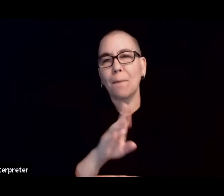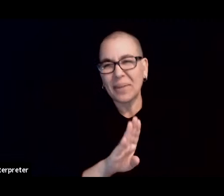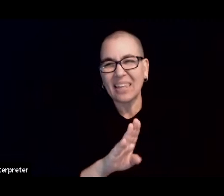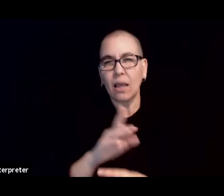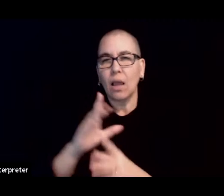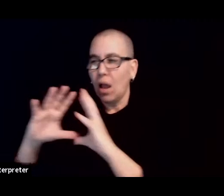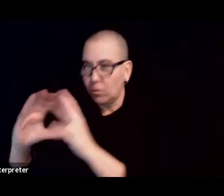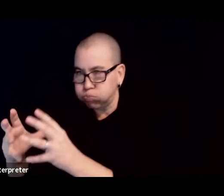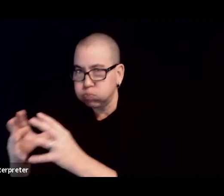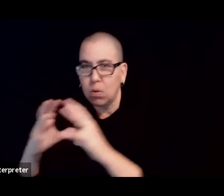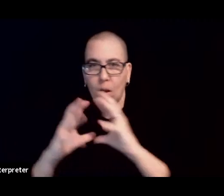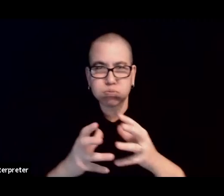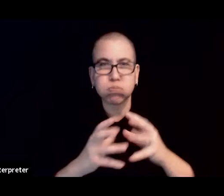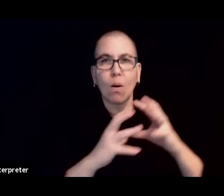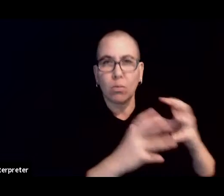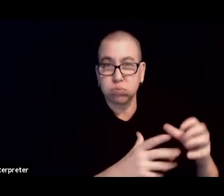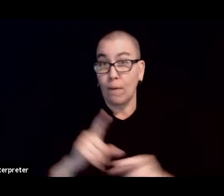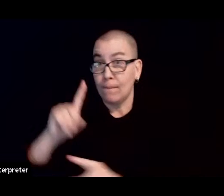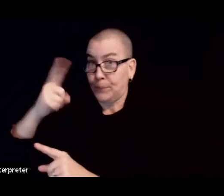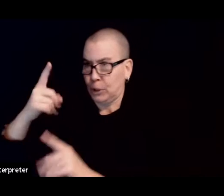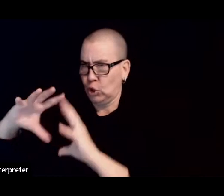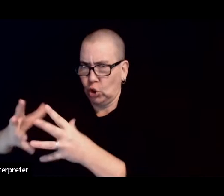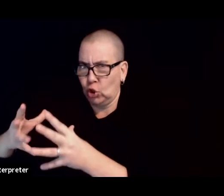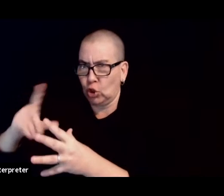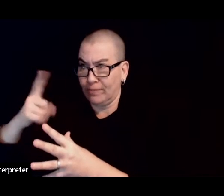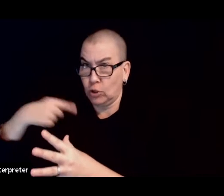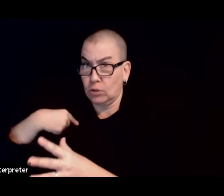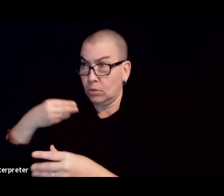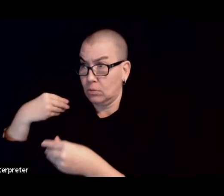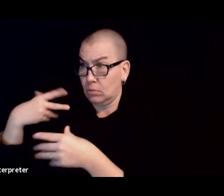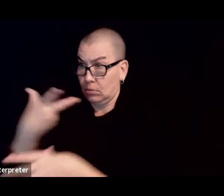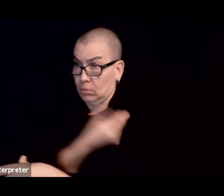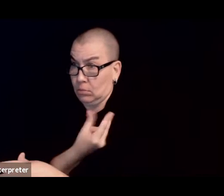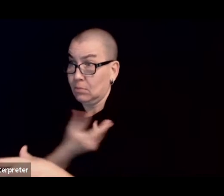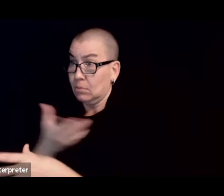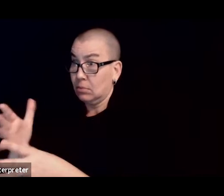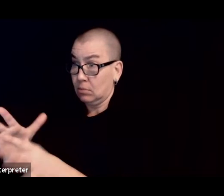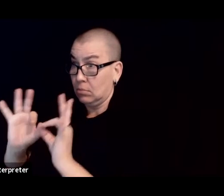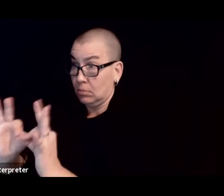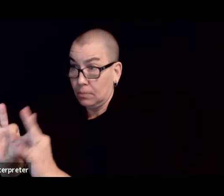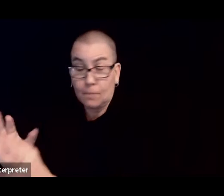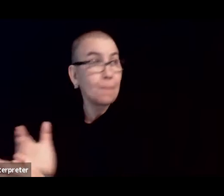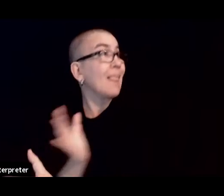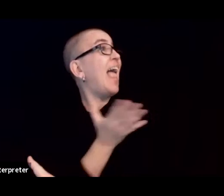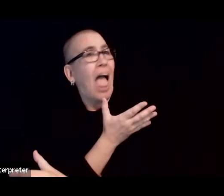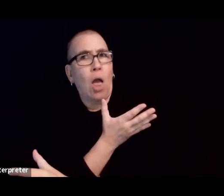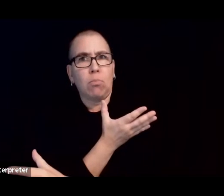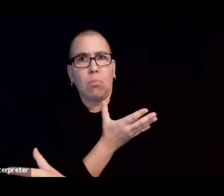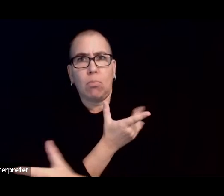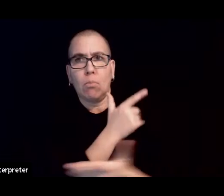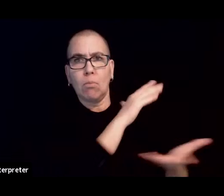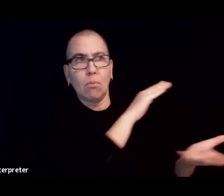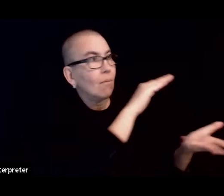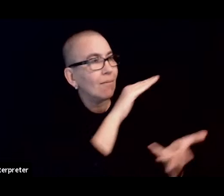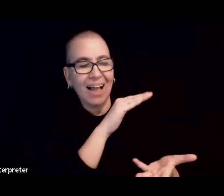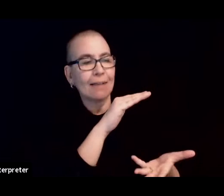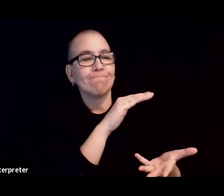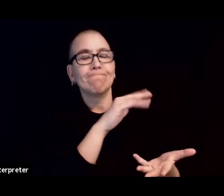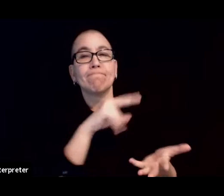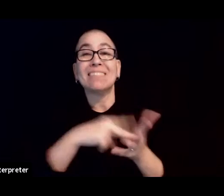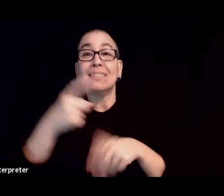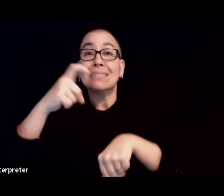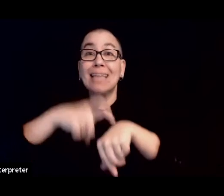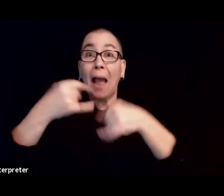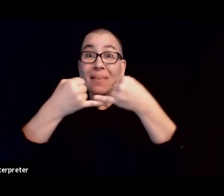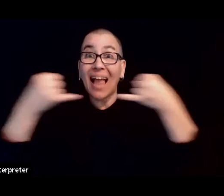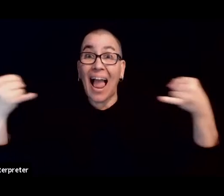just means it will take us longer to vaccinate the key personnel in the first stage before we can move on to the